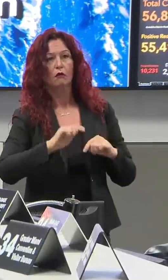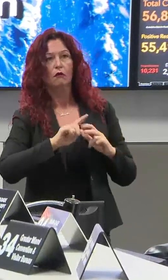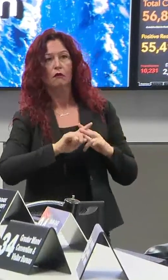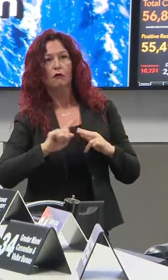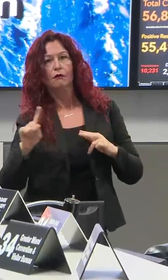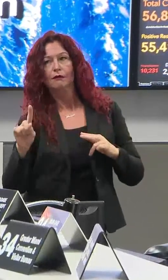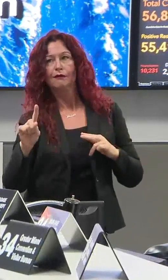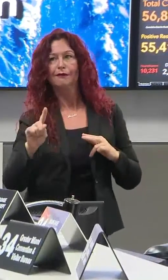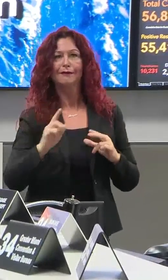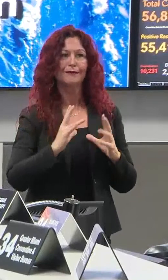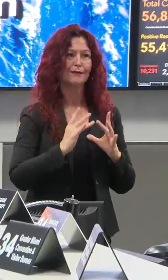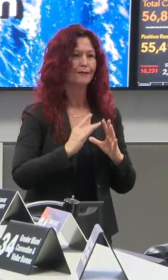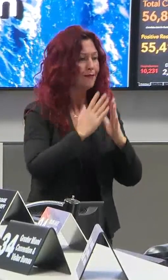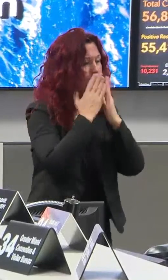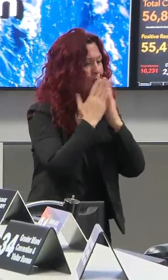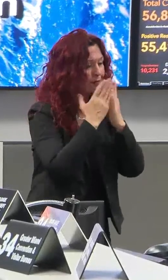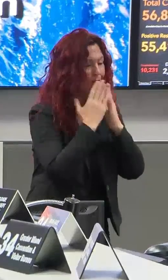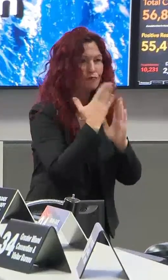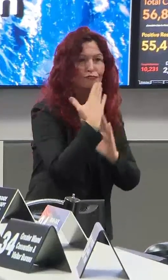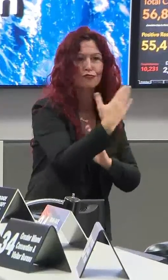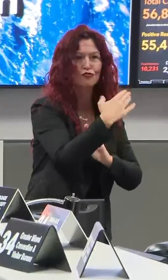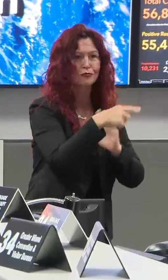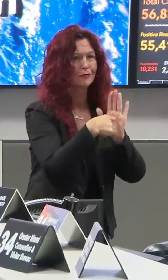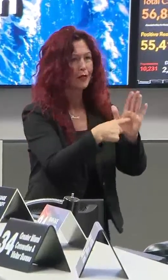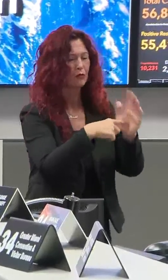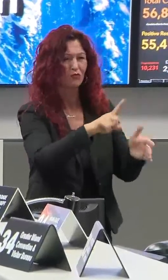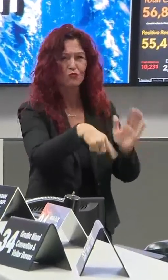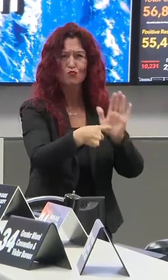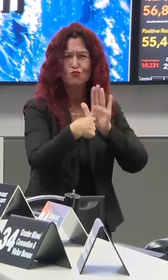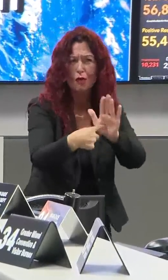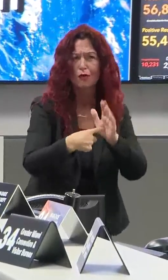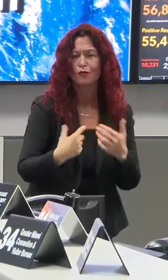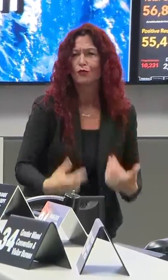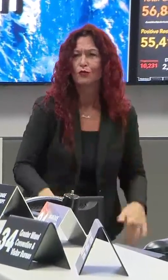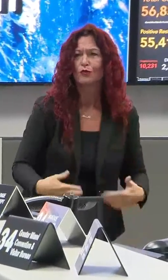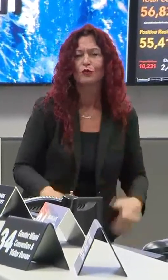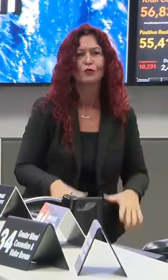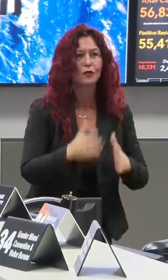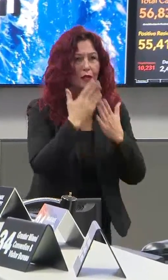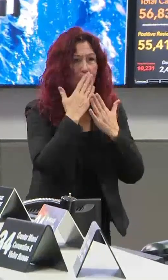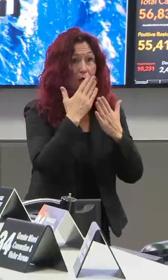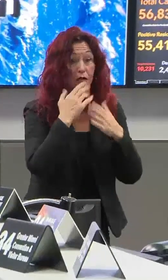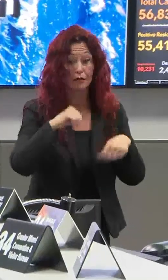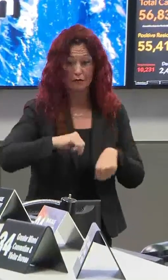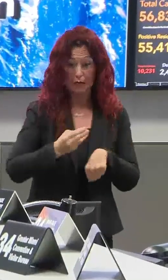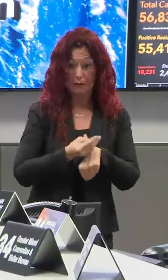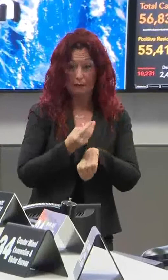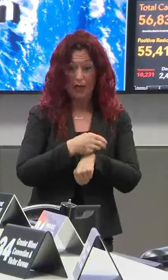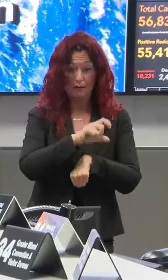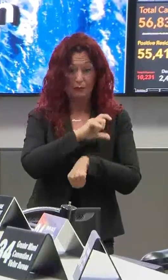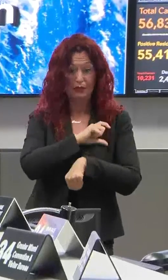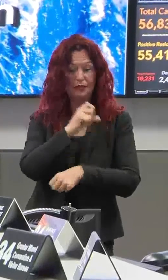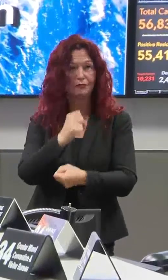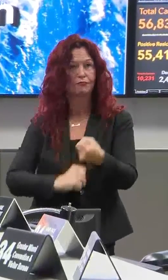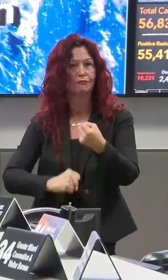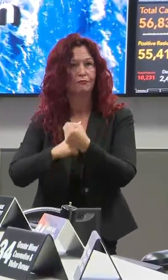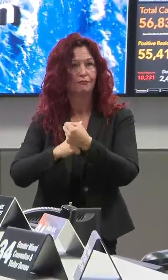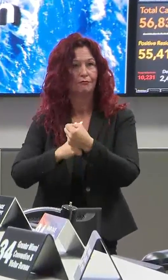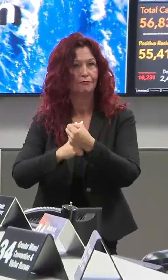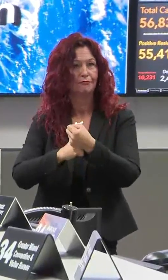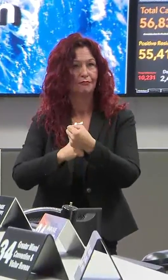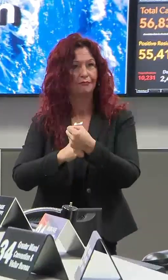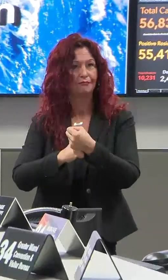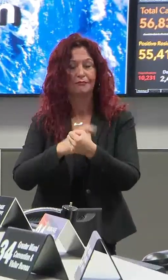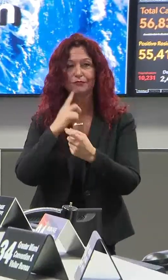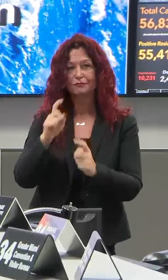We truly appreciate you. And I just want to say that the Miami-Dade Police Department stands with you here today. And I'd like to give you